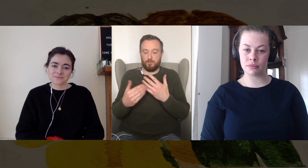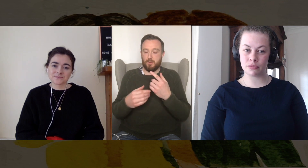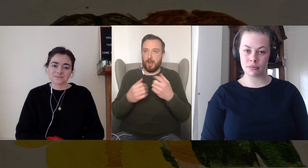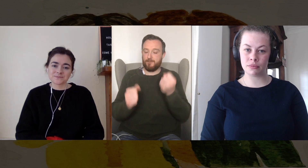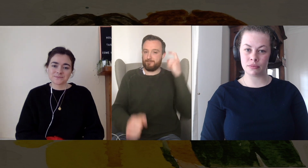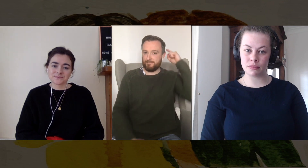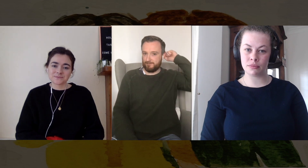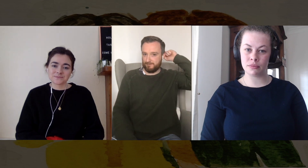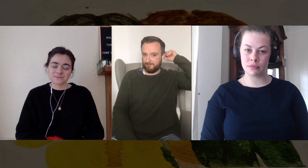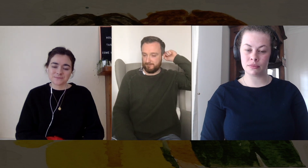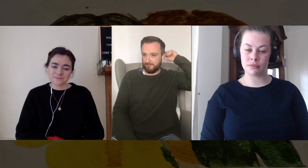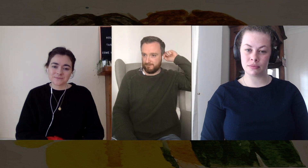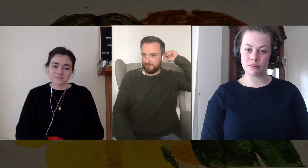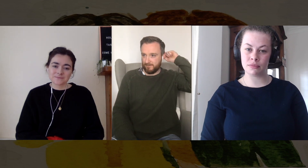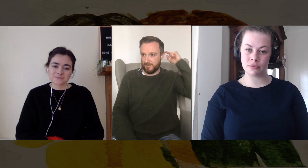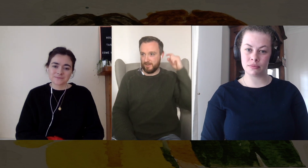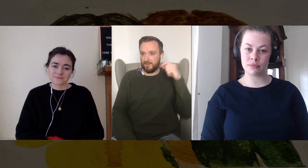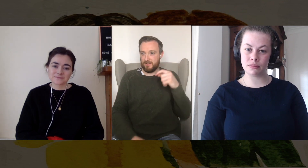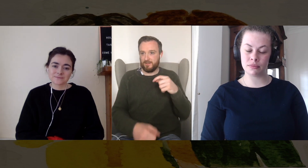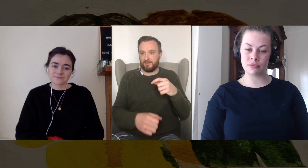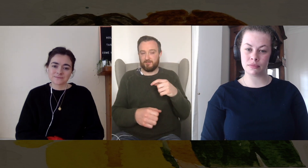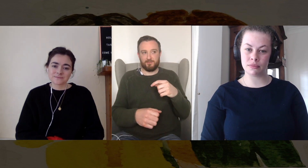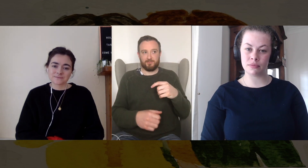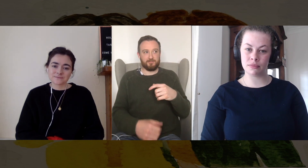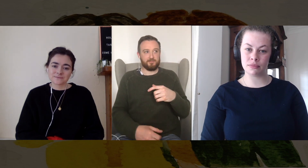It's kind of